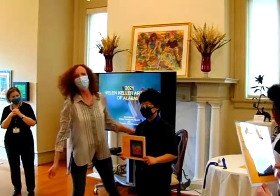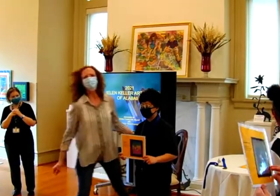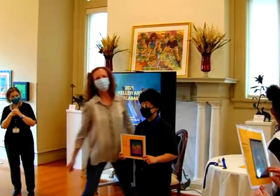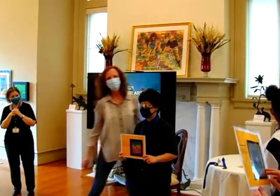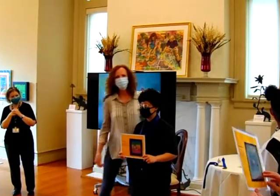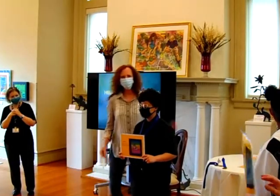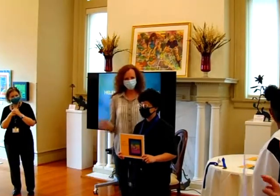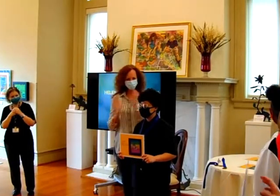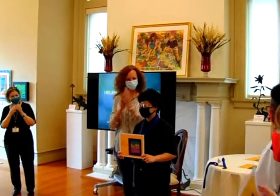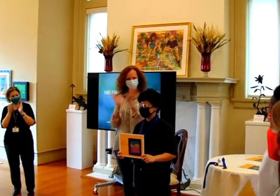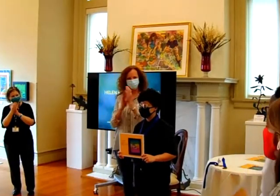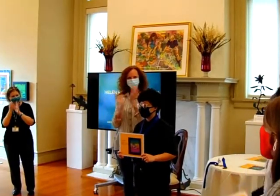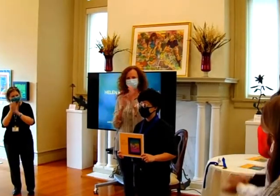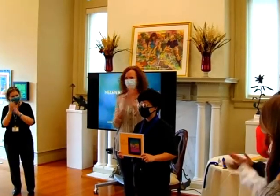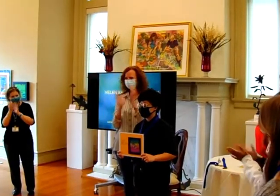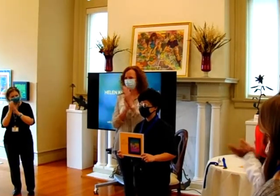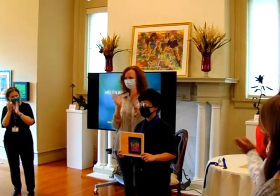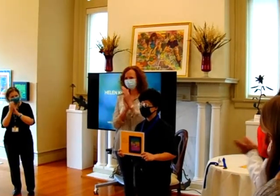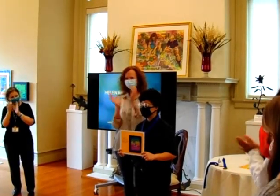Very thoughtful. Okay. Ma'am? Okay,